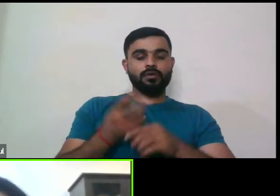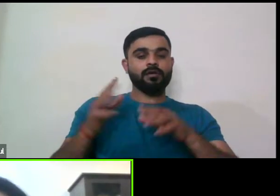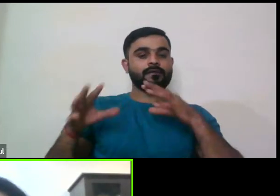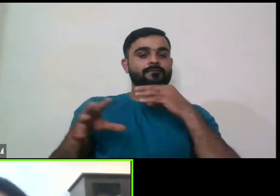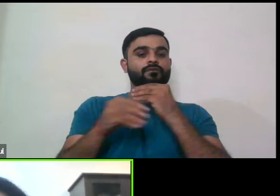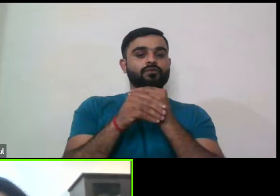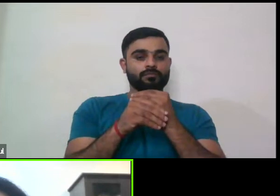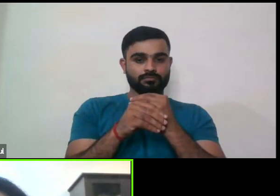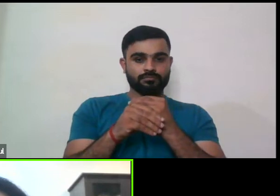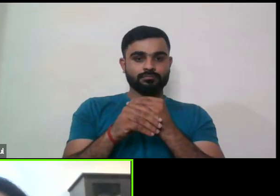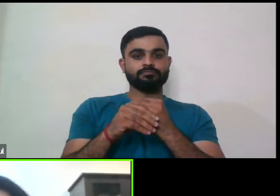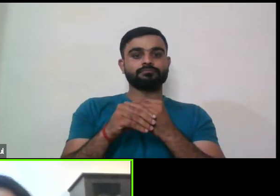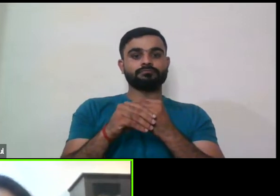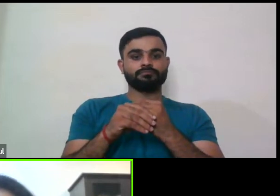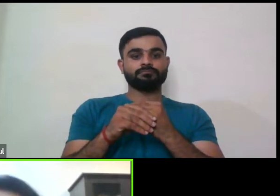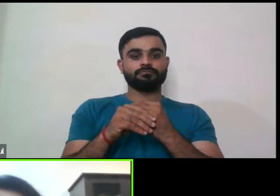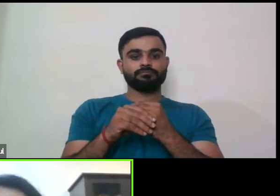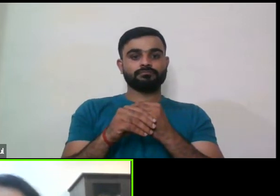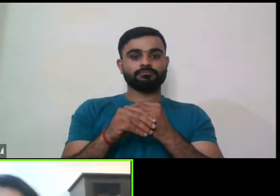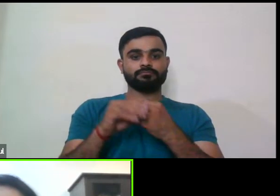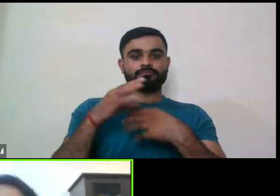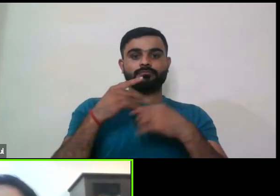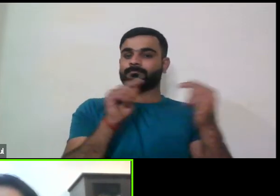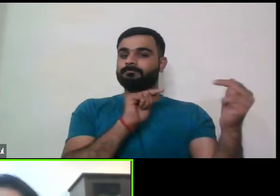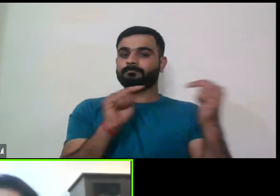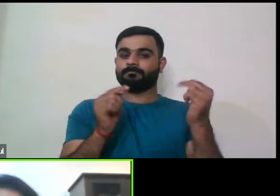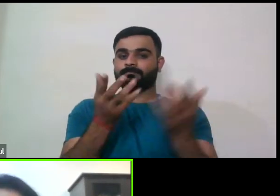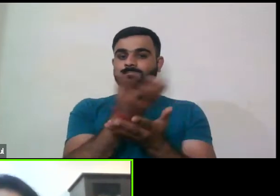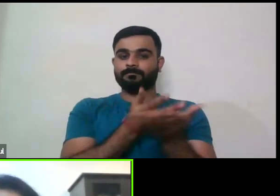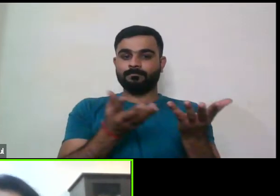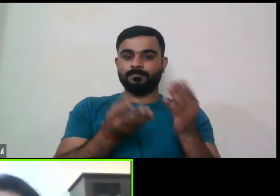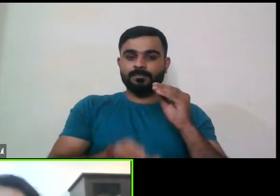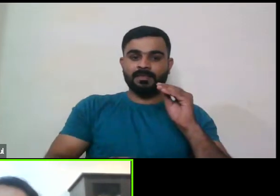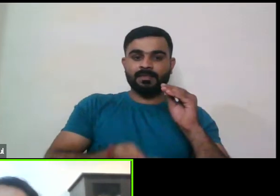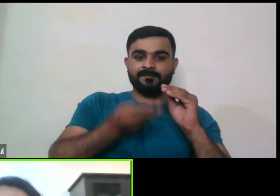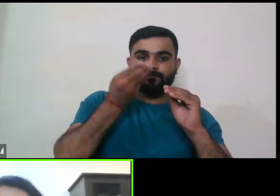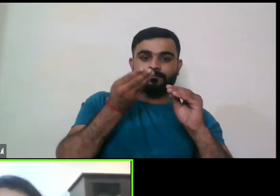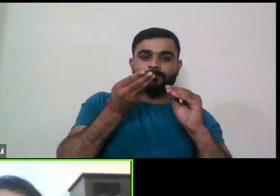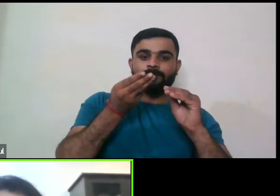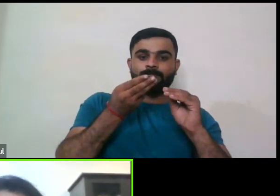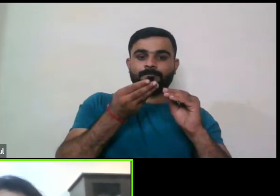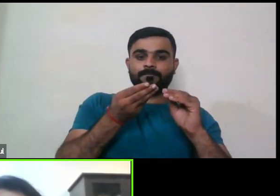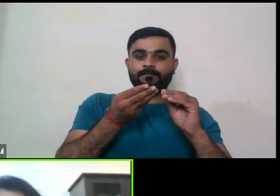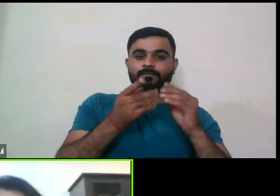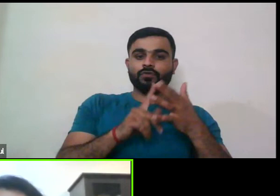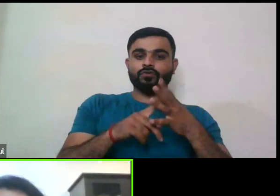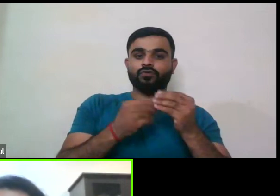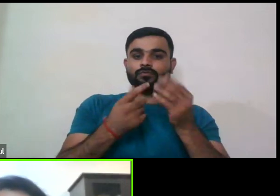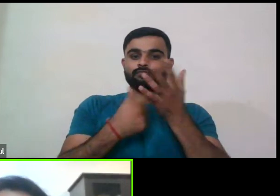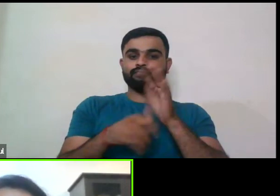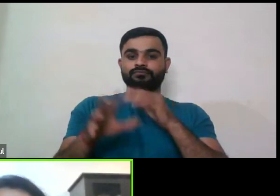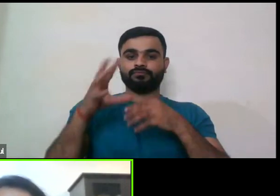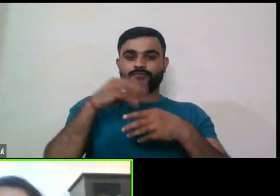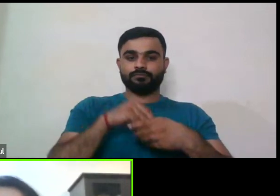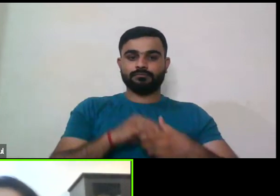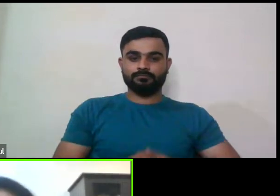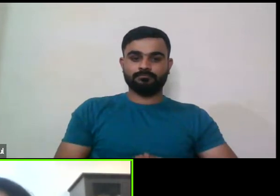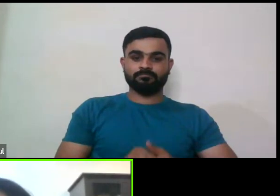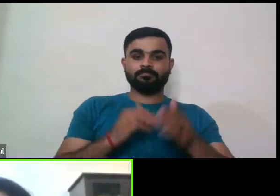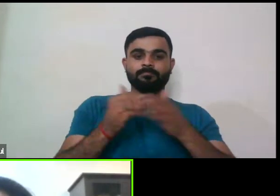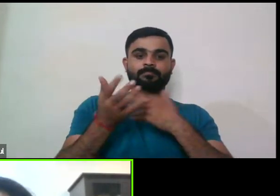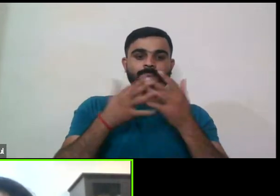you make an argument for increasing the retirement age.